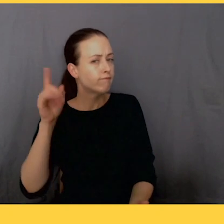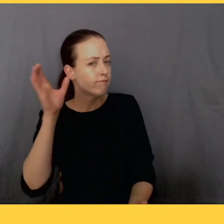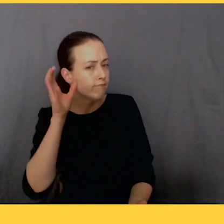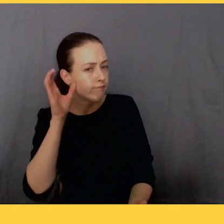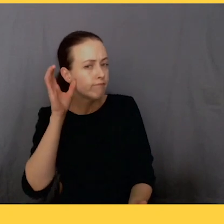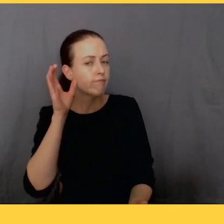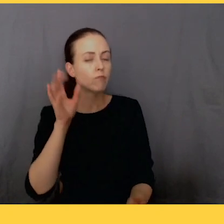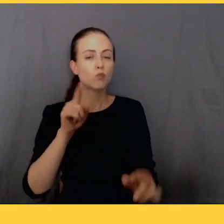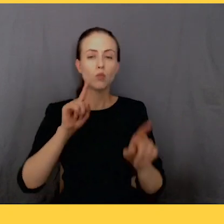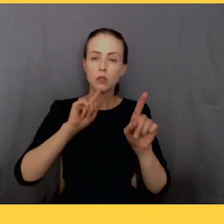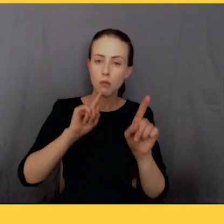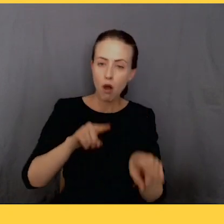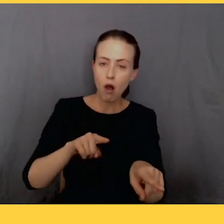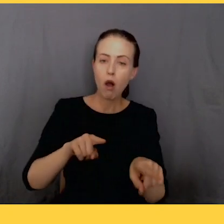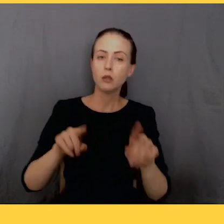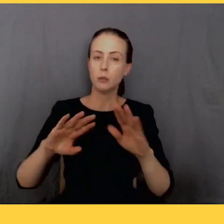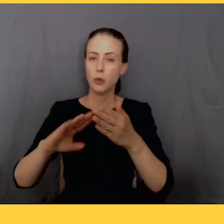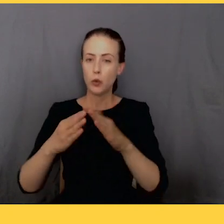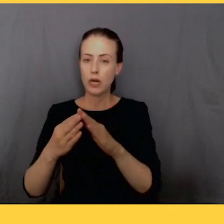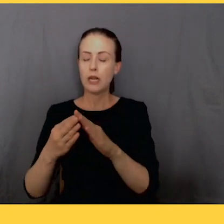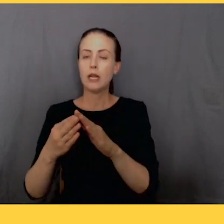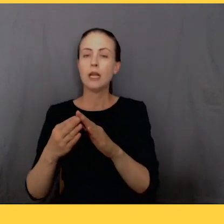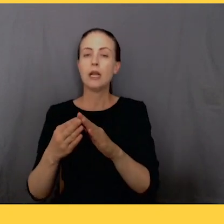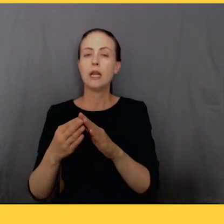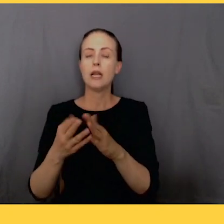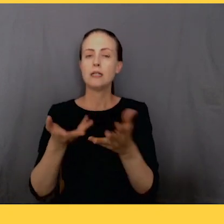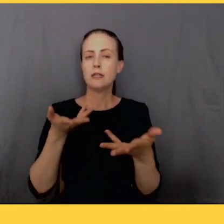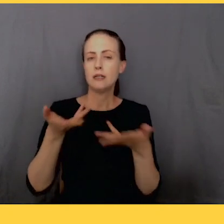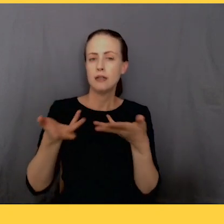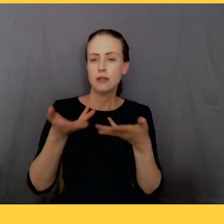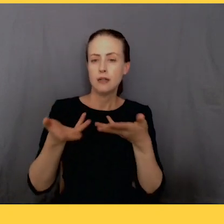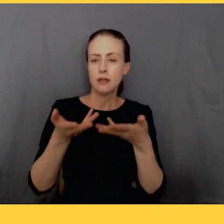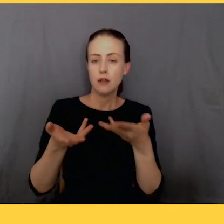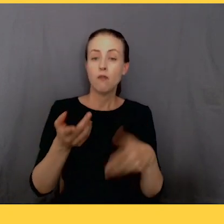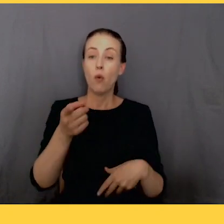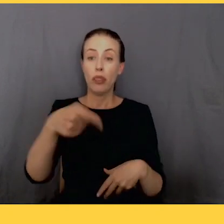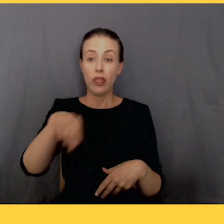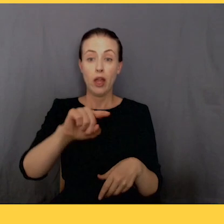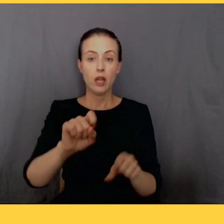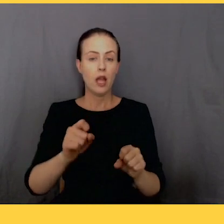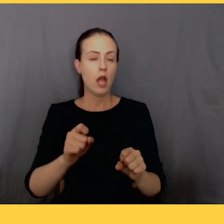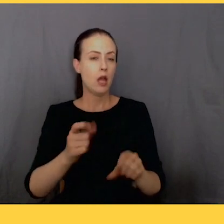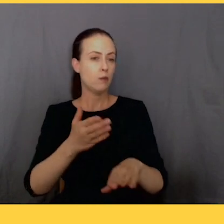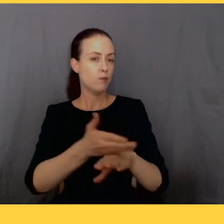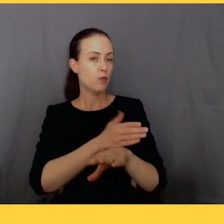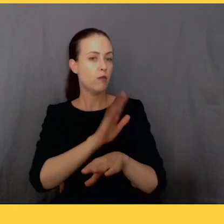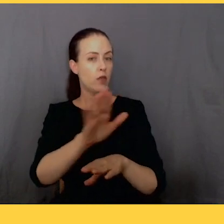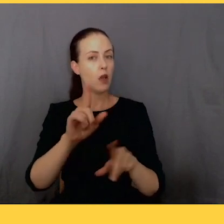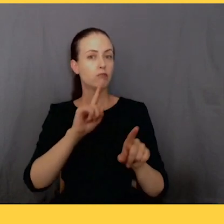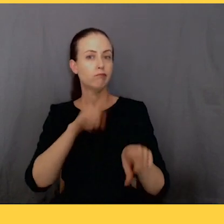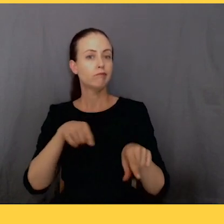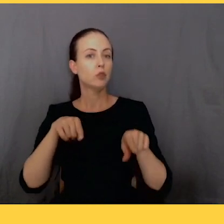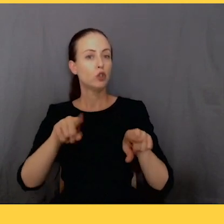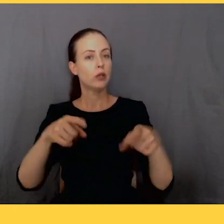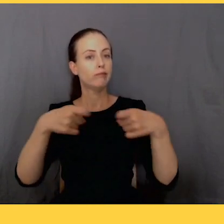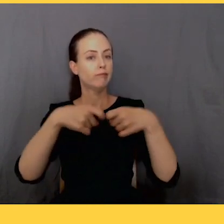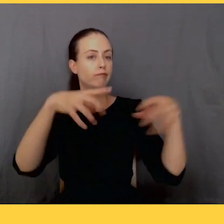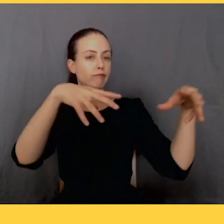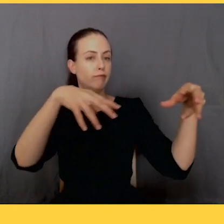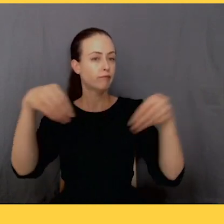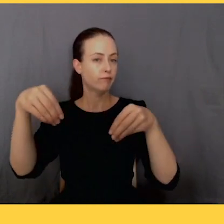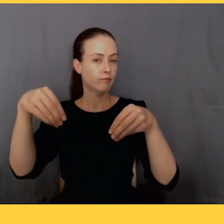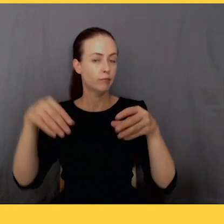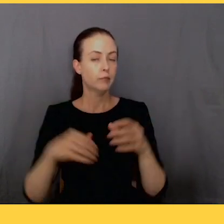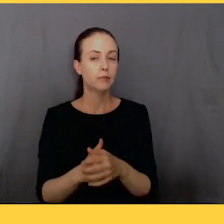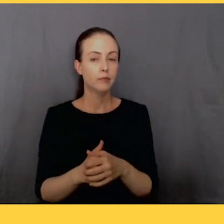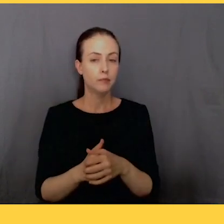communities, and provide information that's critical for them to improve their resiliency. So we plan to continue throughout this year hosting